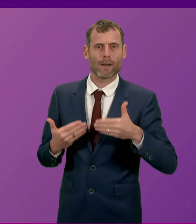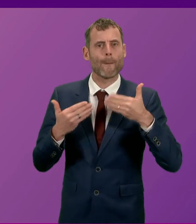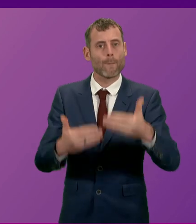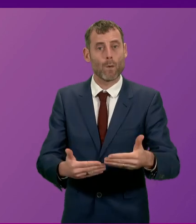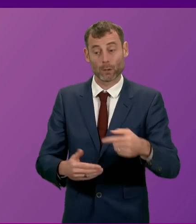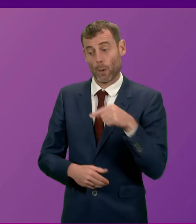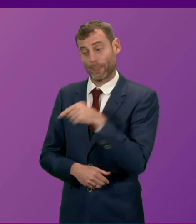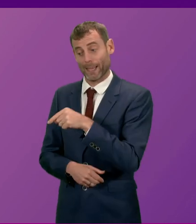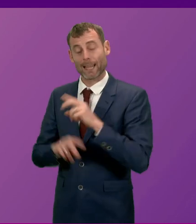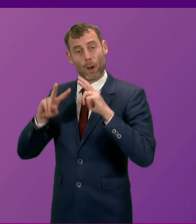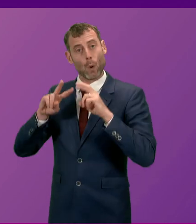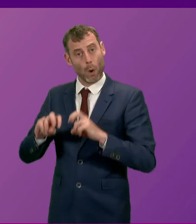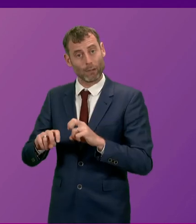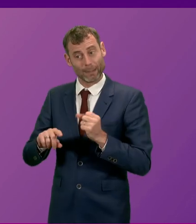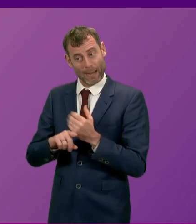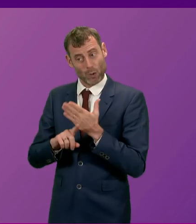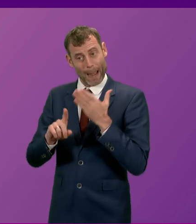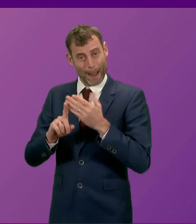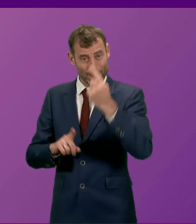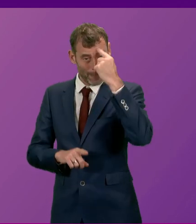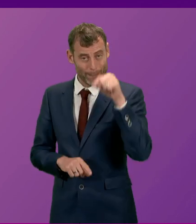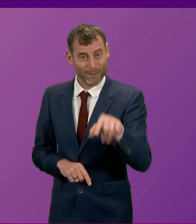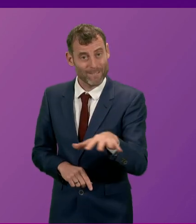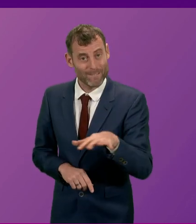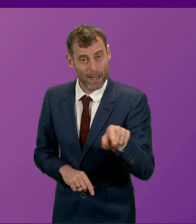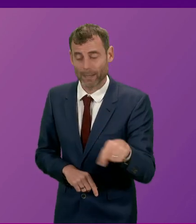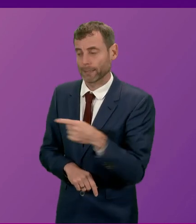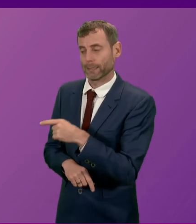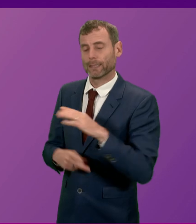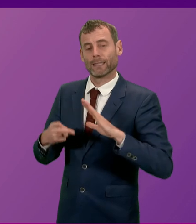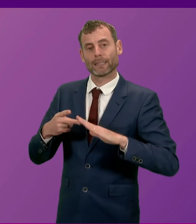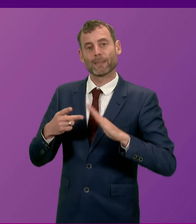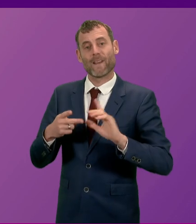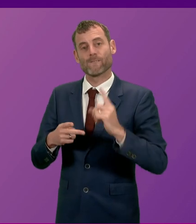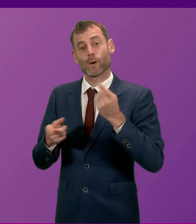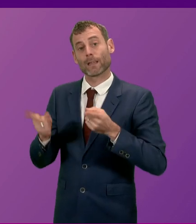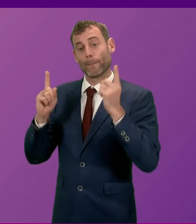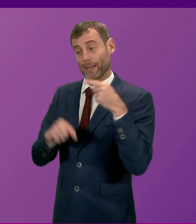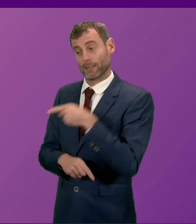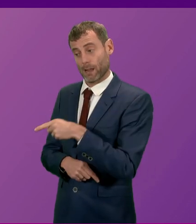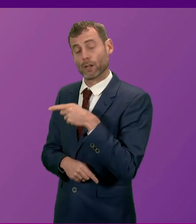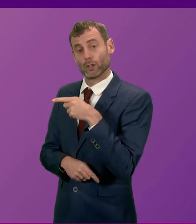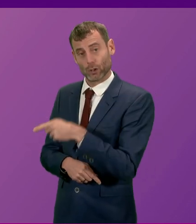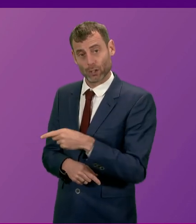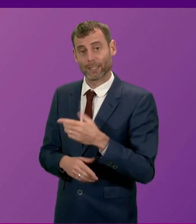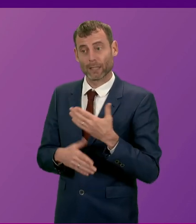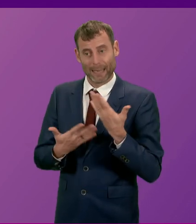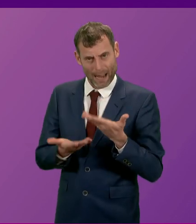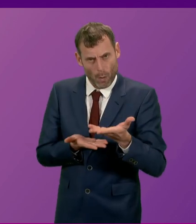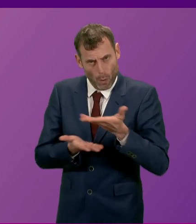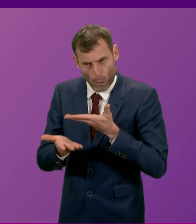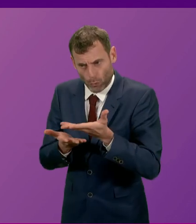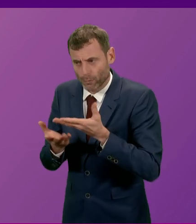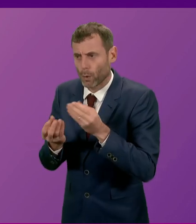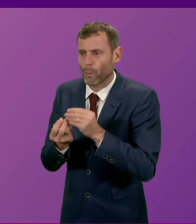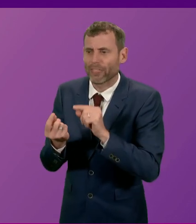be the case. The Deputy First Minister is fulfilling her statutory duties, which require her to consult extensively on